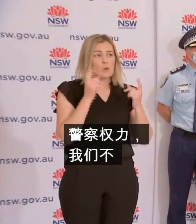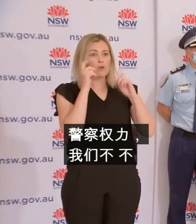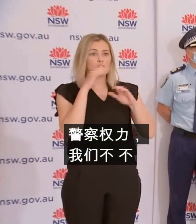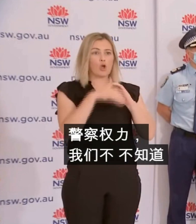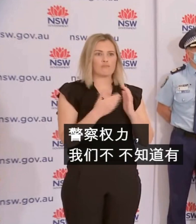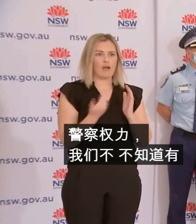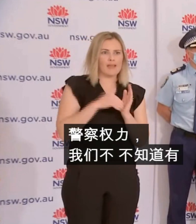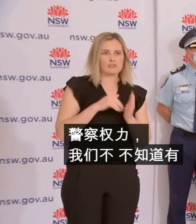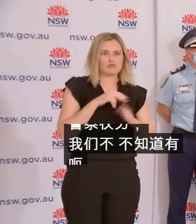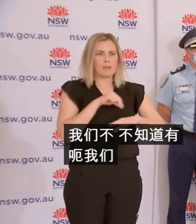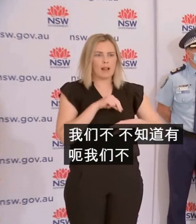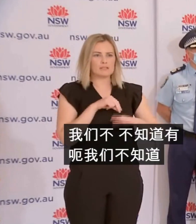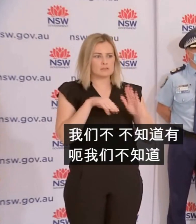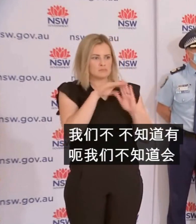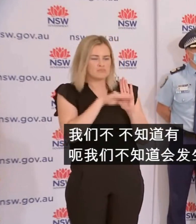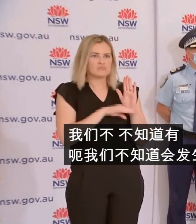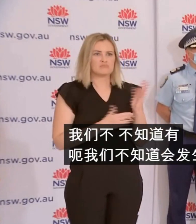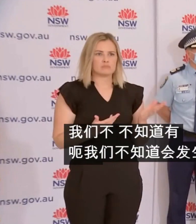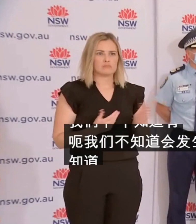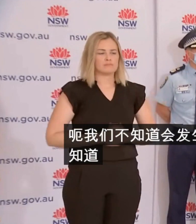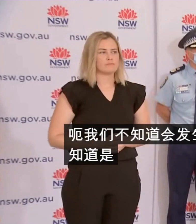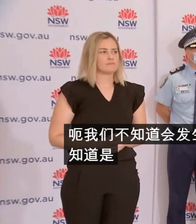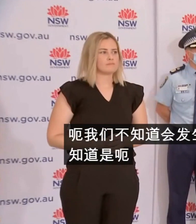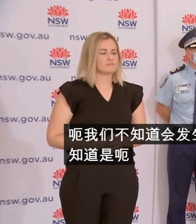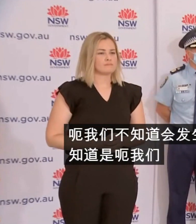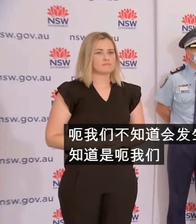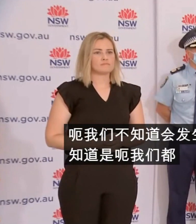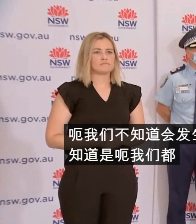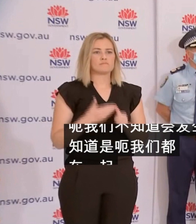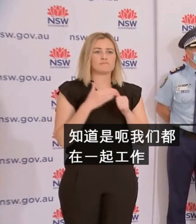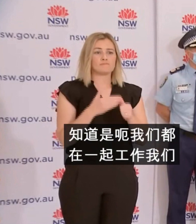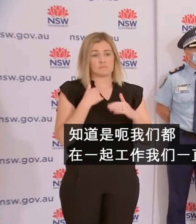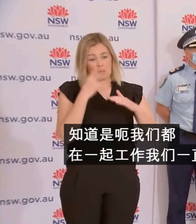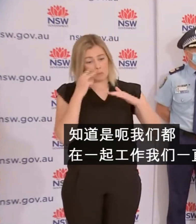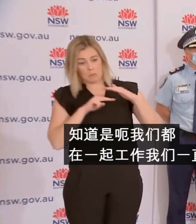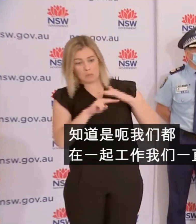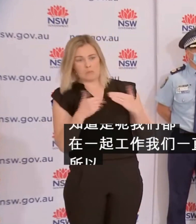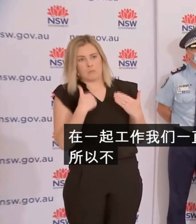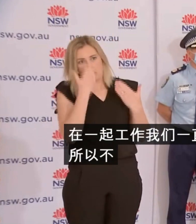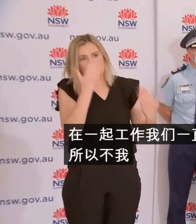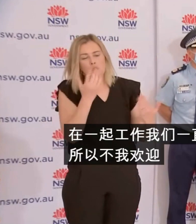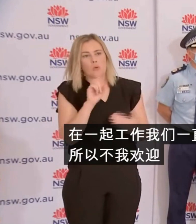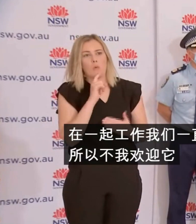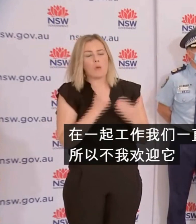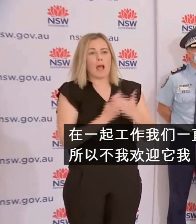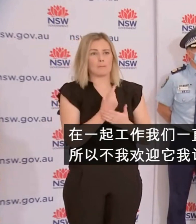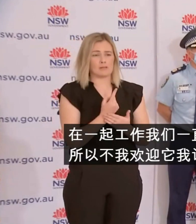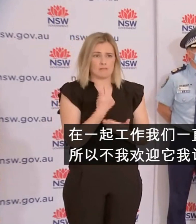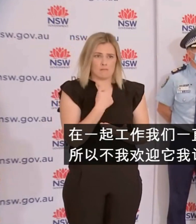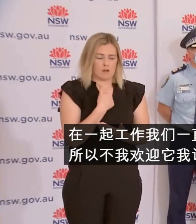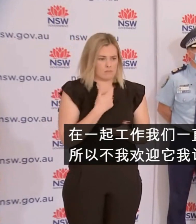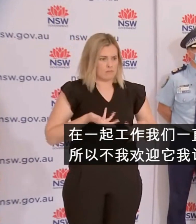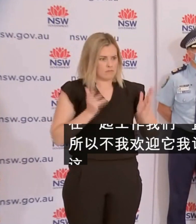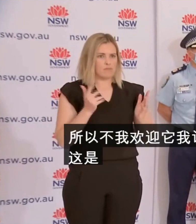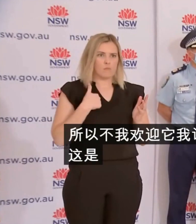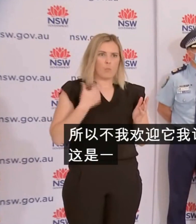Well, we don't know that there's we don't know what's coming. What we know is that we're all working together, and we have been working together. So no, I welcome it. I think